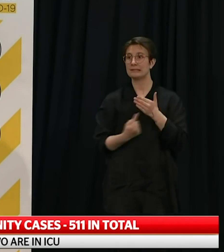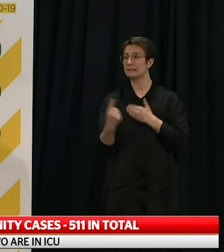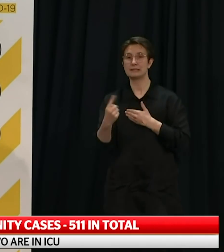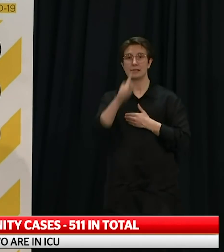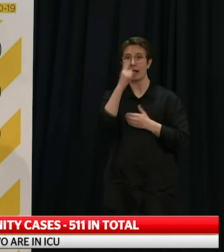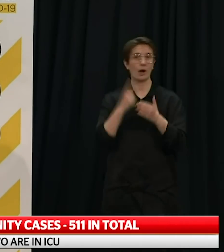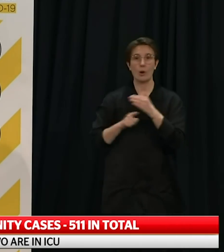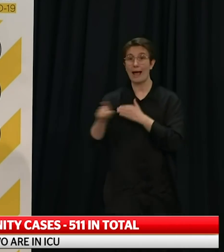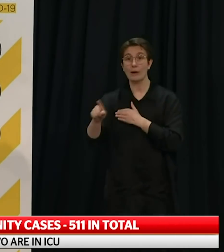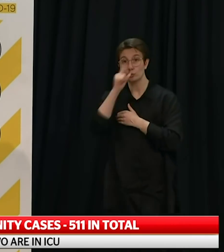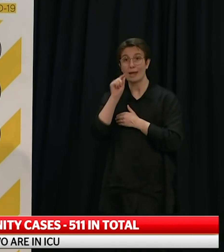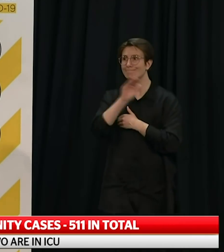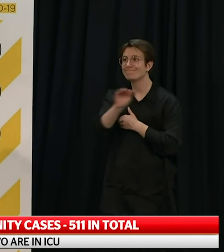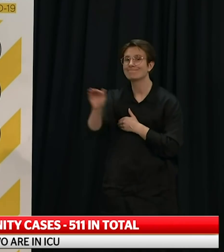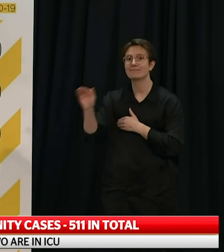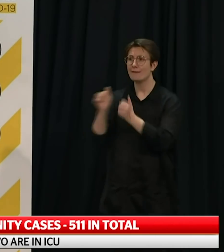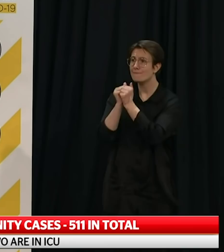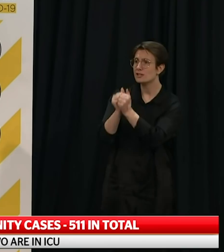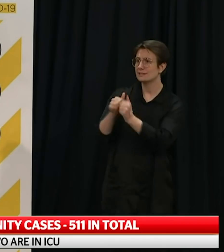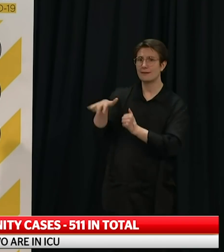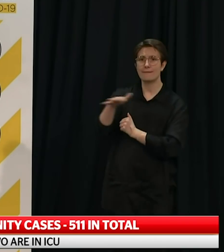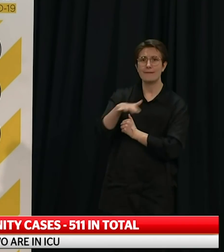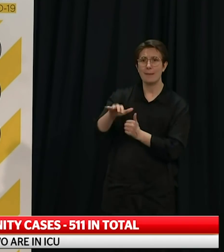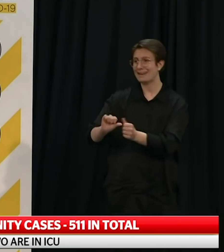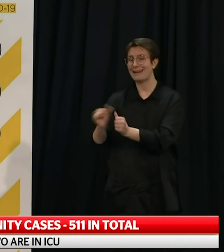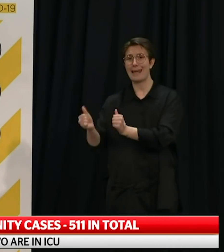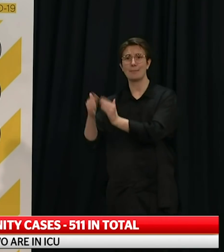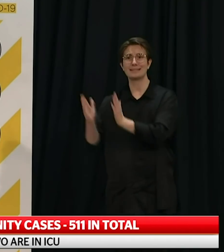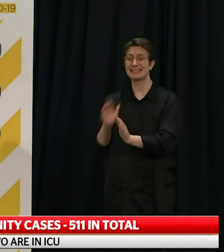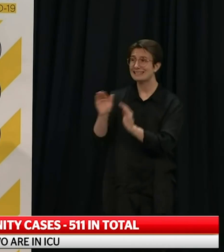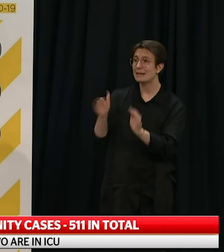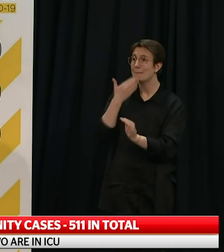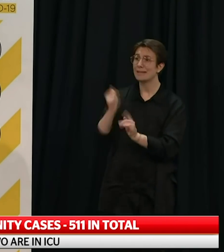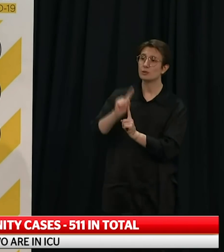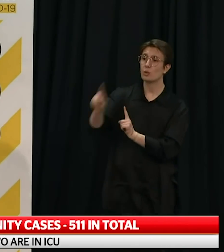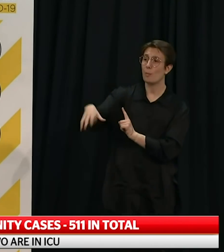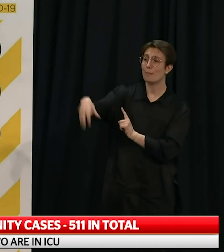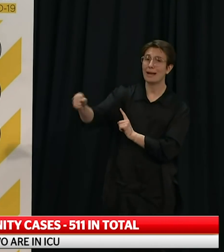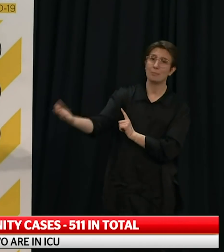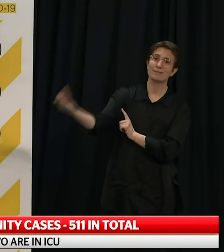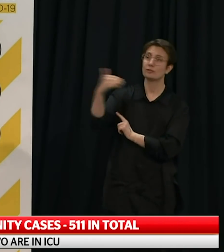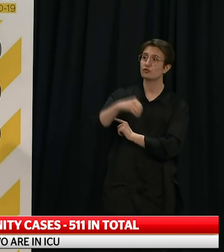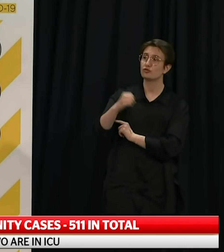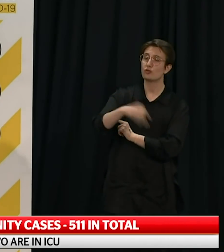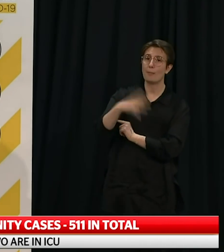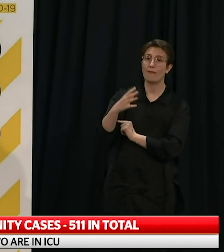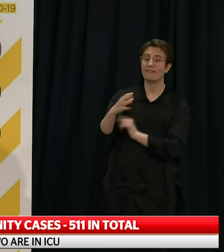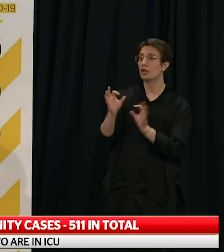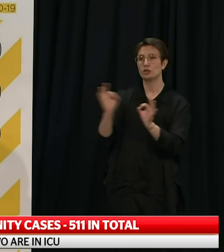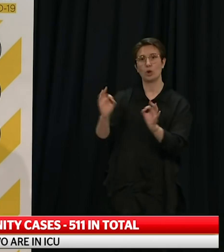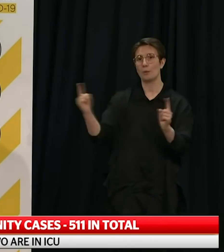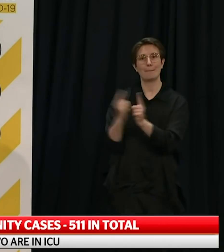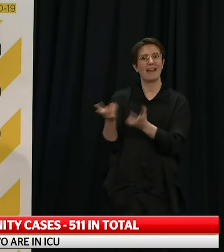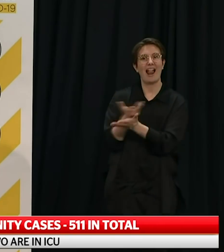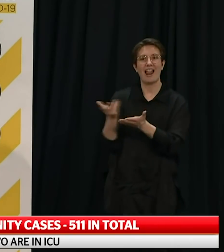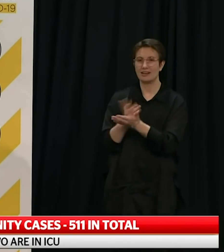food for you. Delivery should be contactless and kept local. For those in self-isolation or have no other way to access